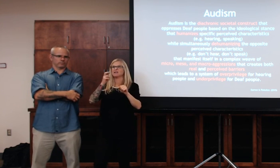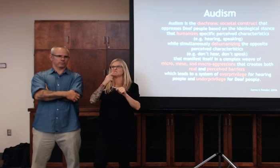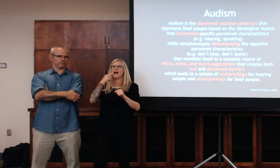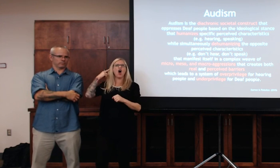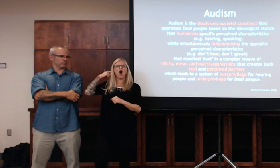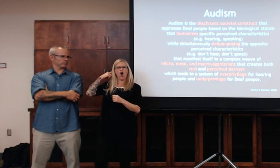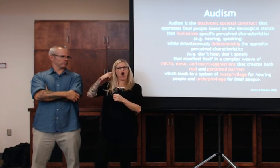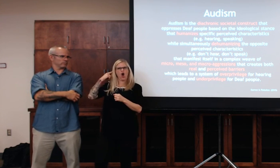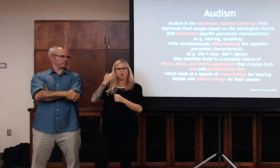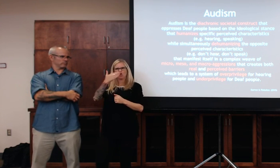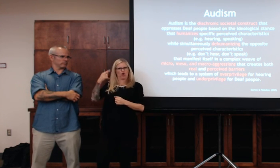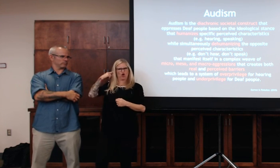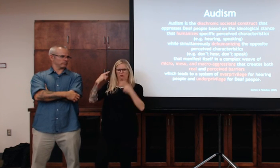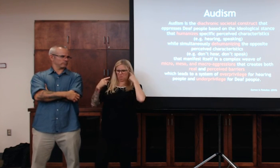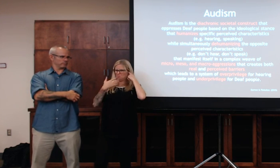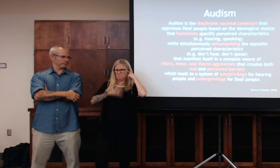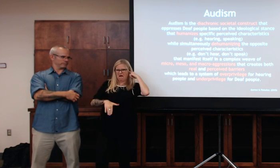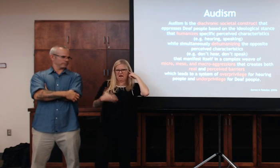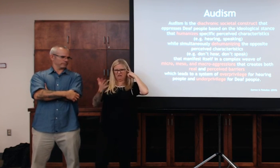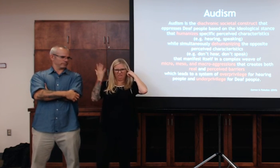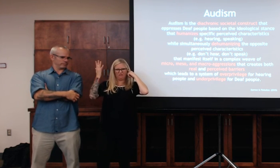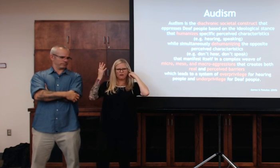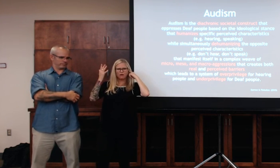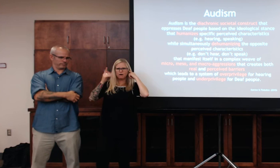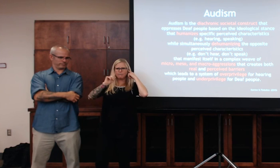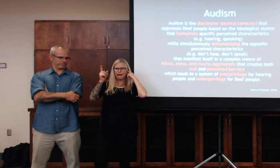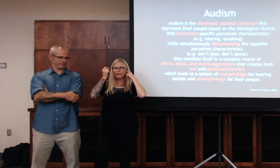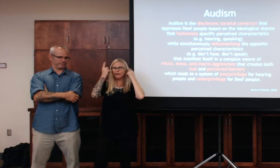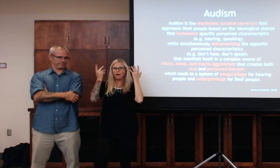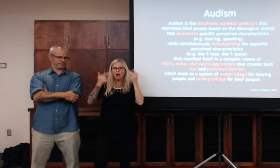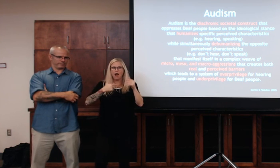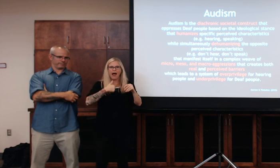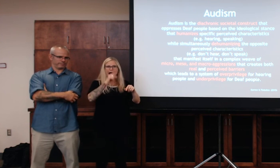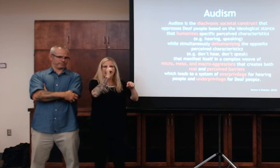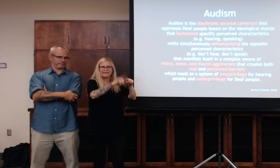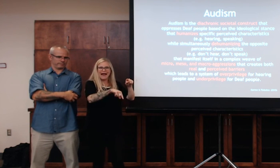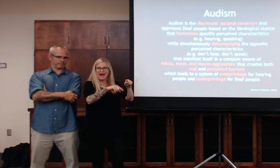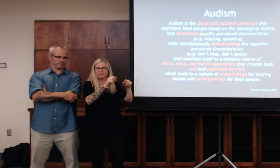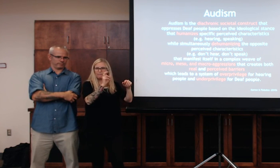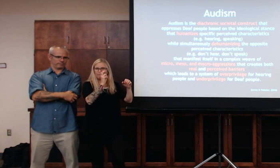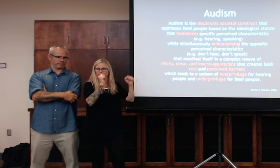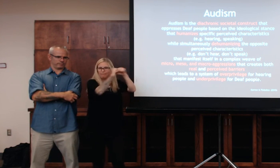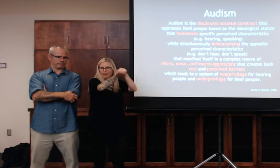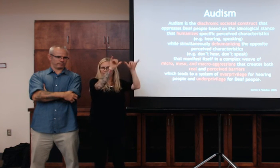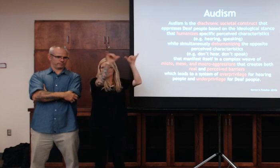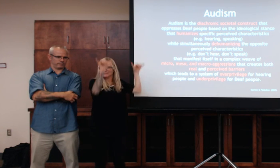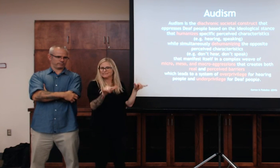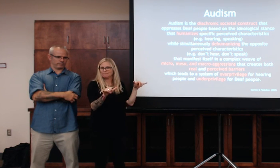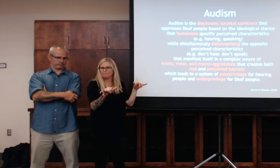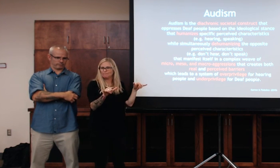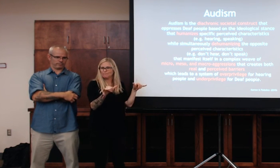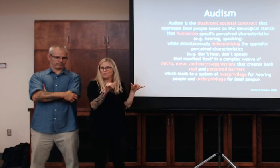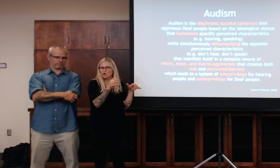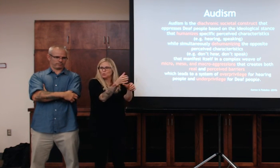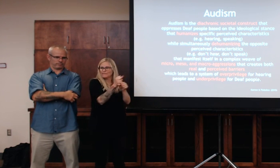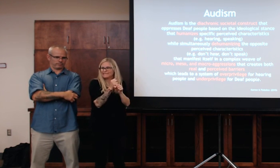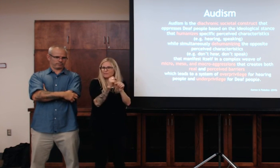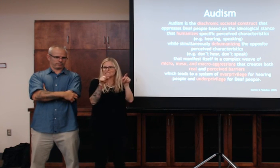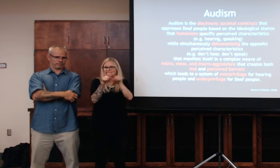I can say, oh, this is my good ear, this is my bad ear. But I can't fight the system to receive